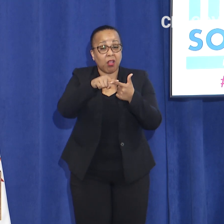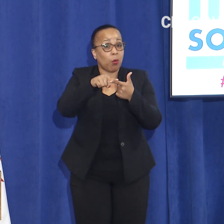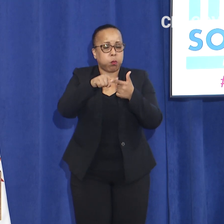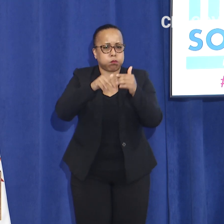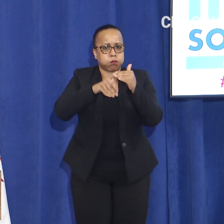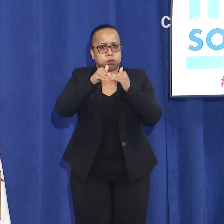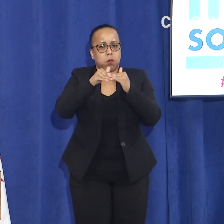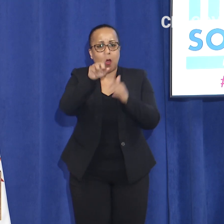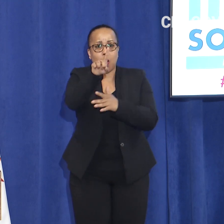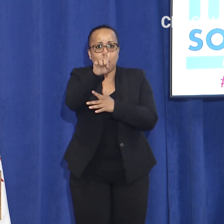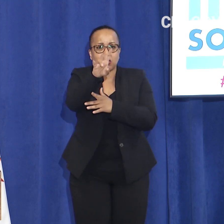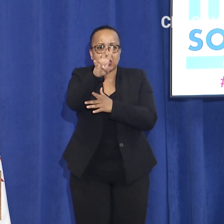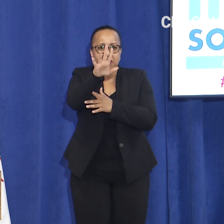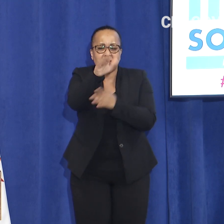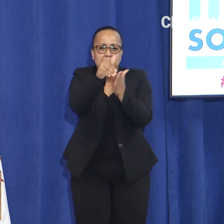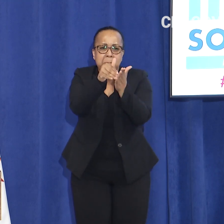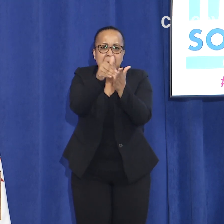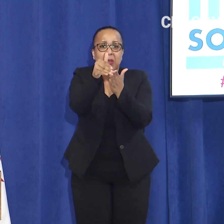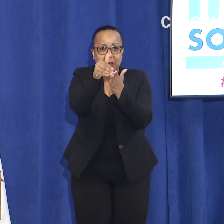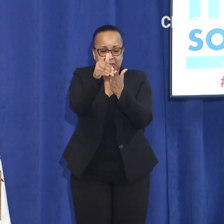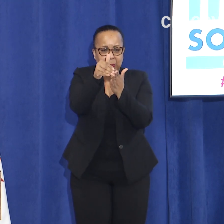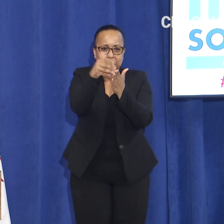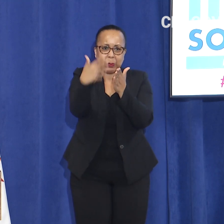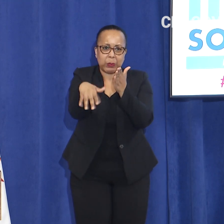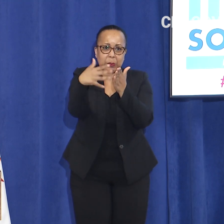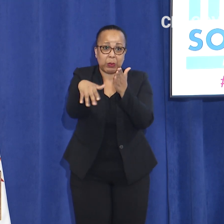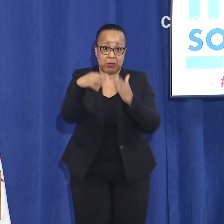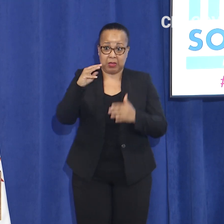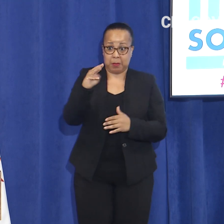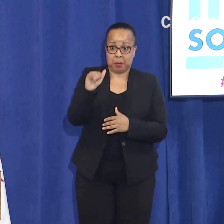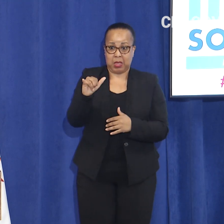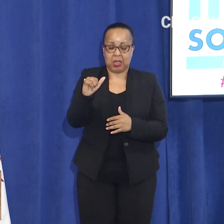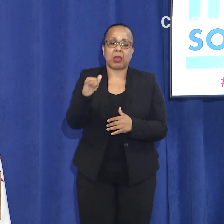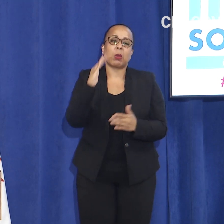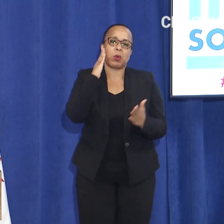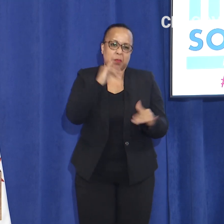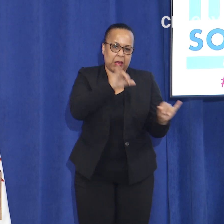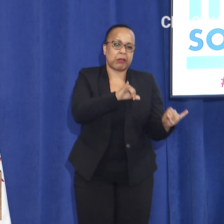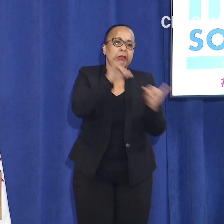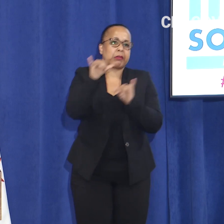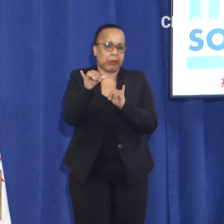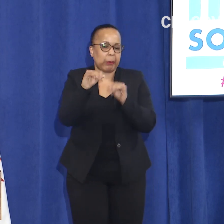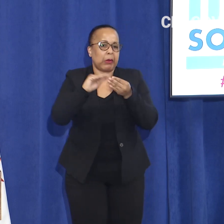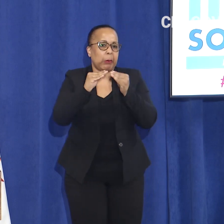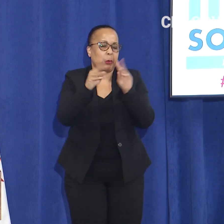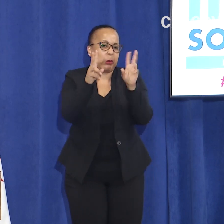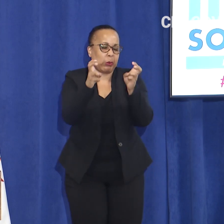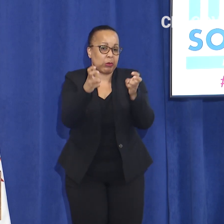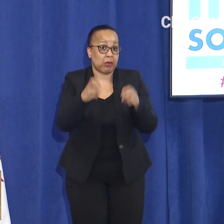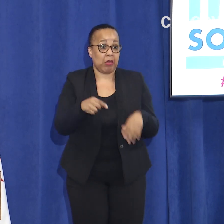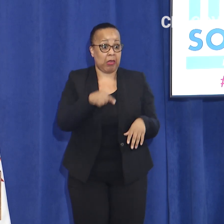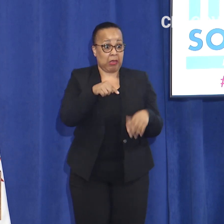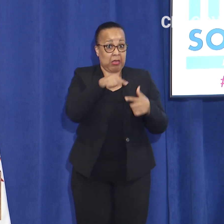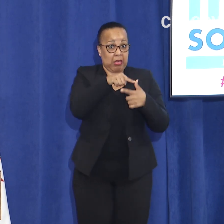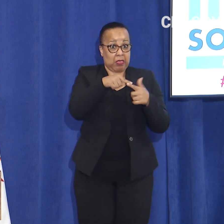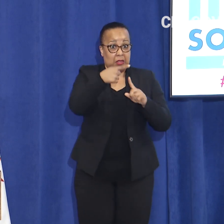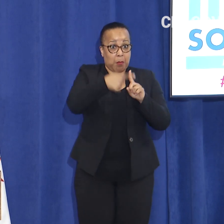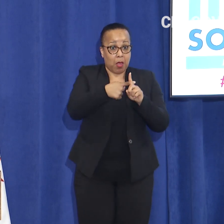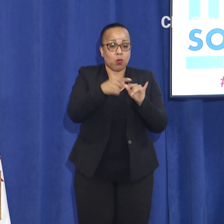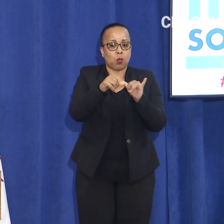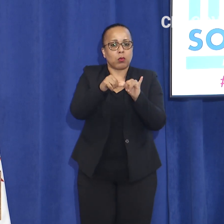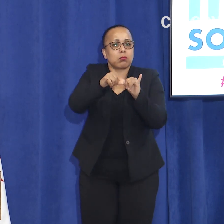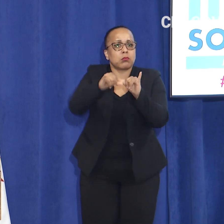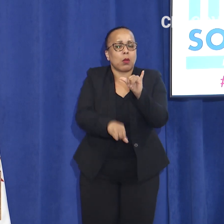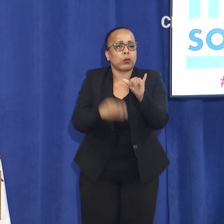million, and we expect a similar loss for the month of May. These months, of course, were those when we were sheltering in